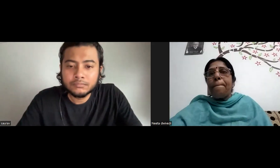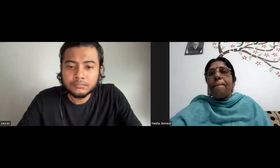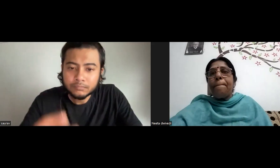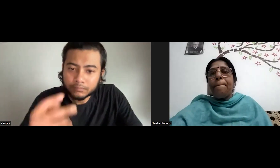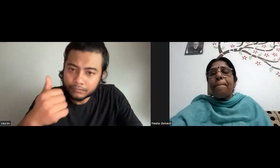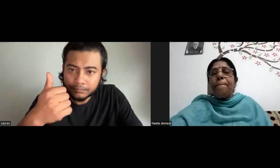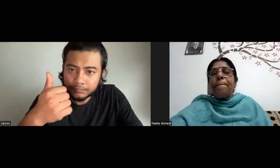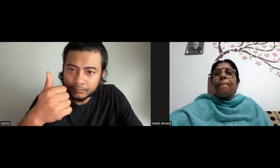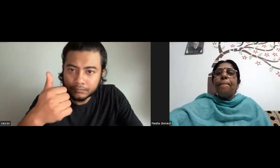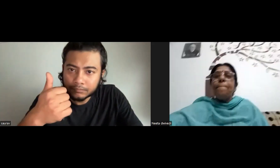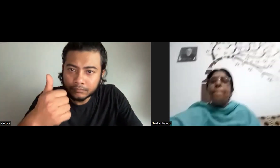She's noted it down.